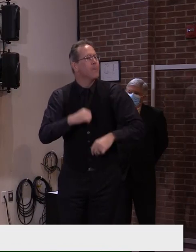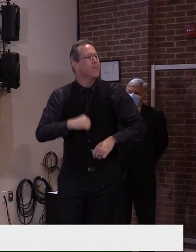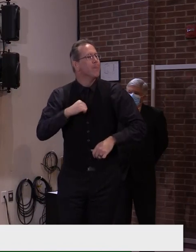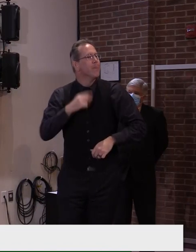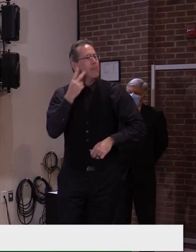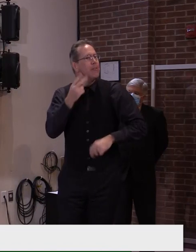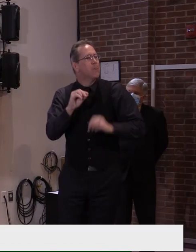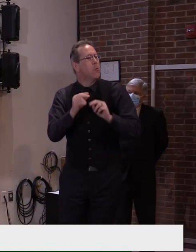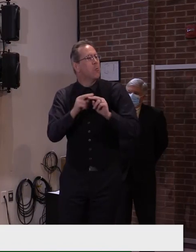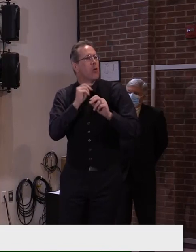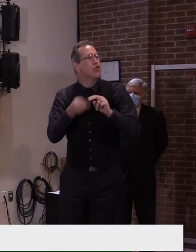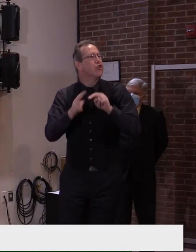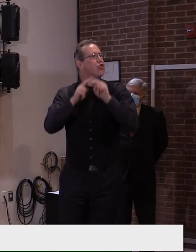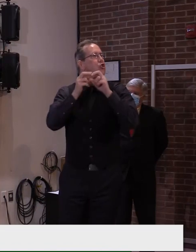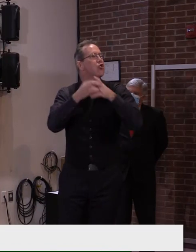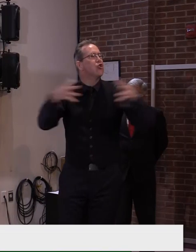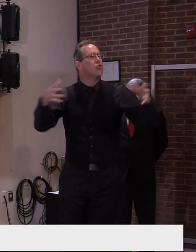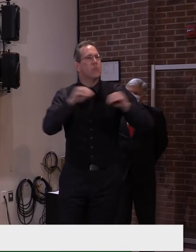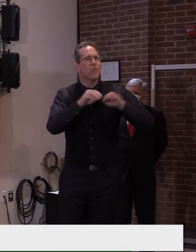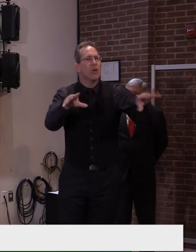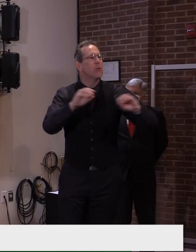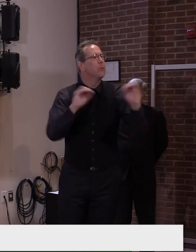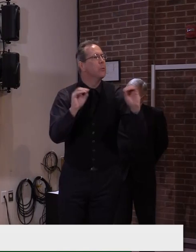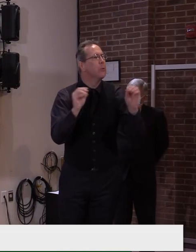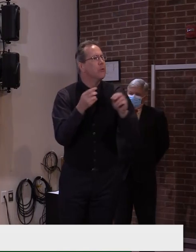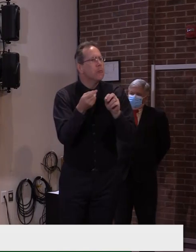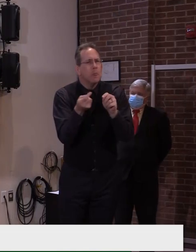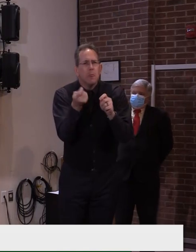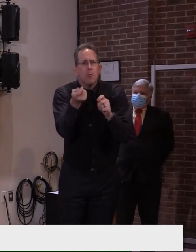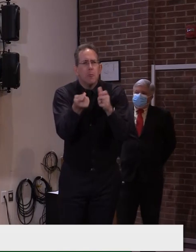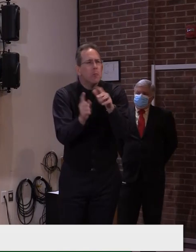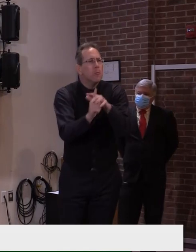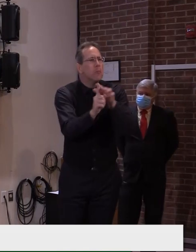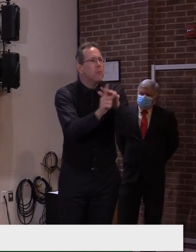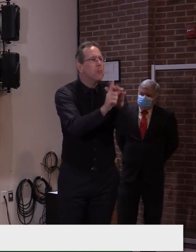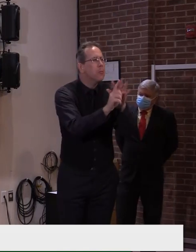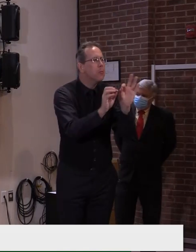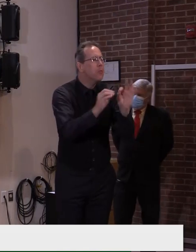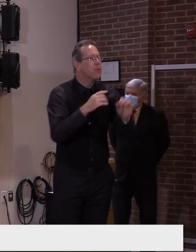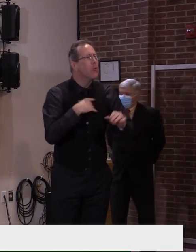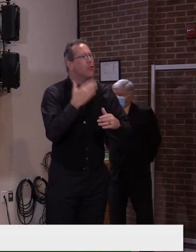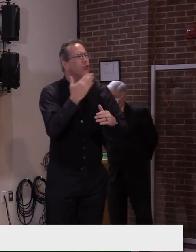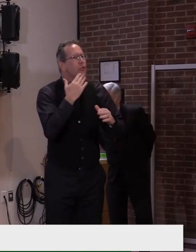done. So concepts like that are just going to vanish eventually.